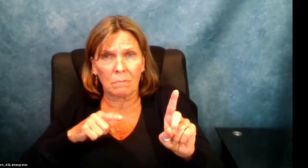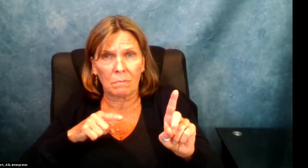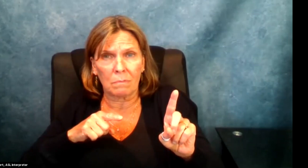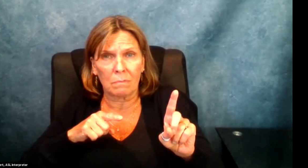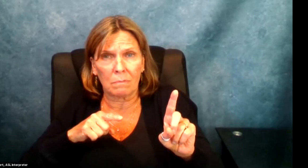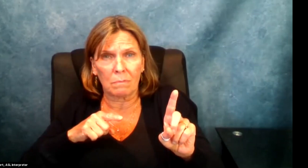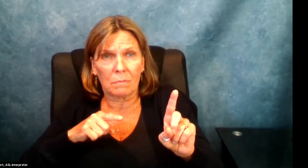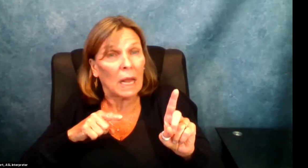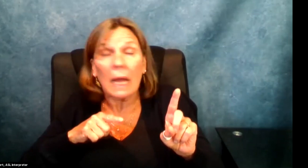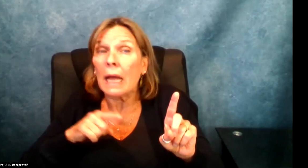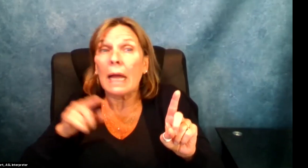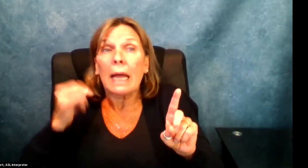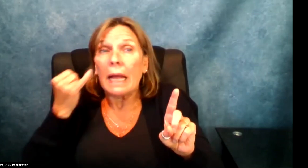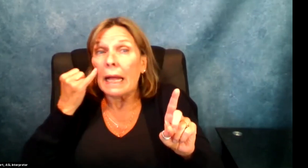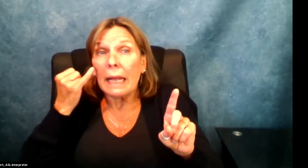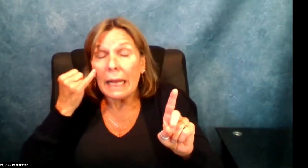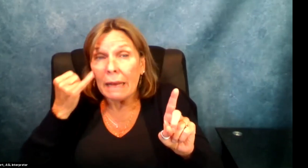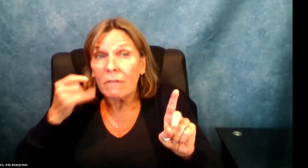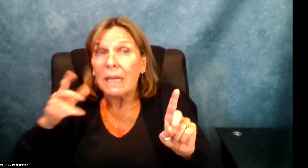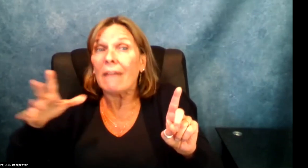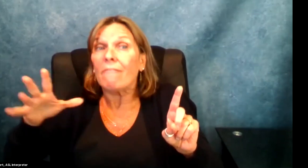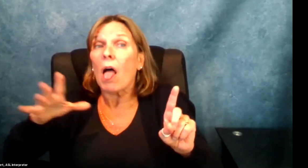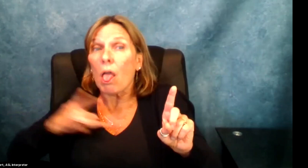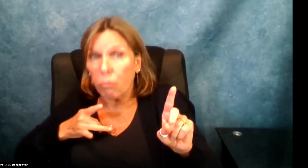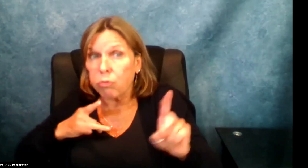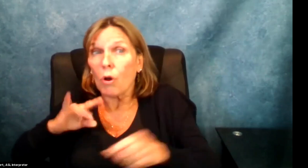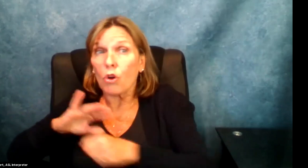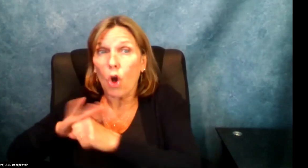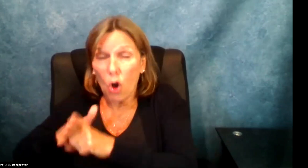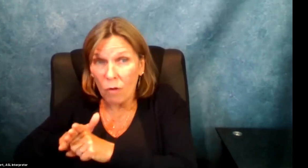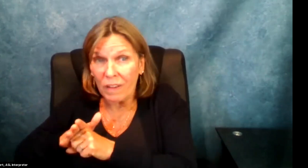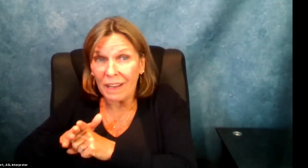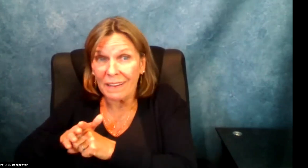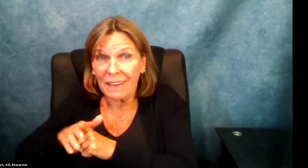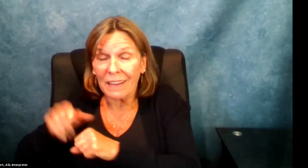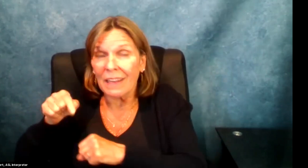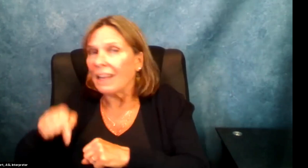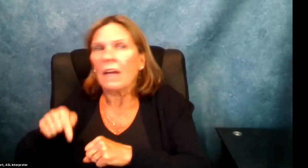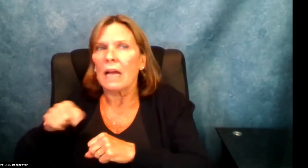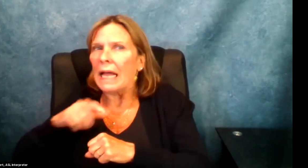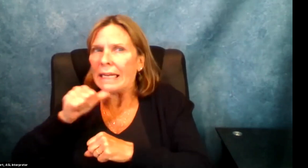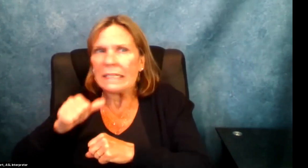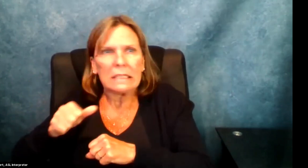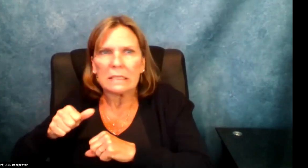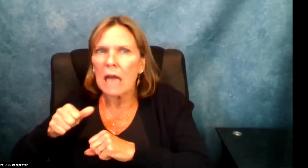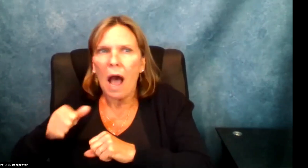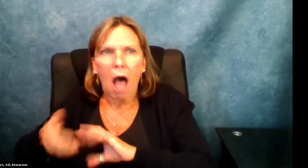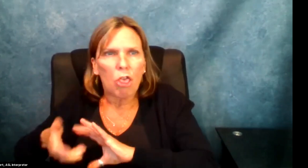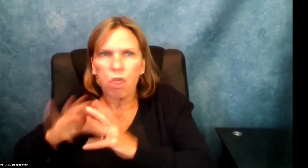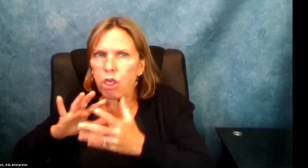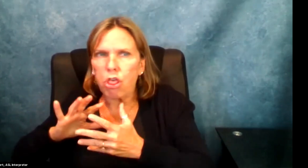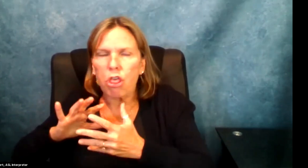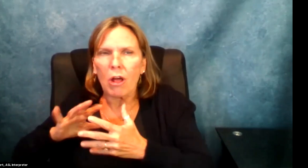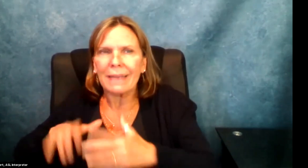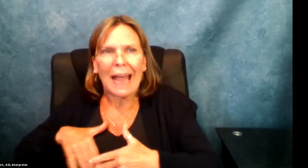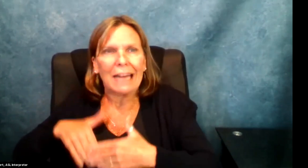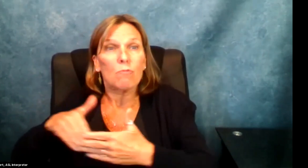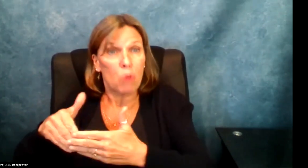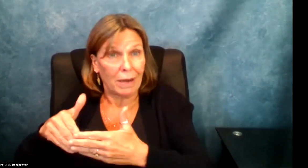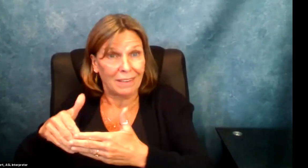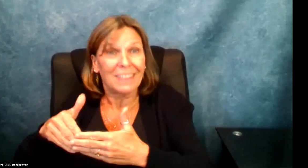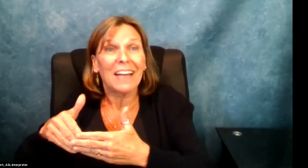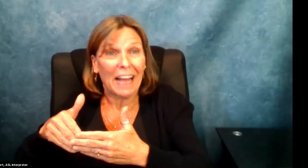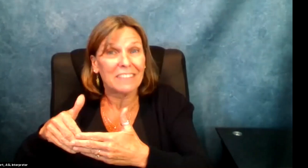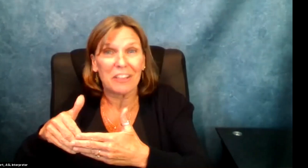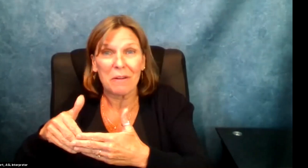on your fertility rate. Plus, we found that during the studies on the vaccine itself, that women were getting pregnant during